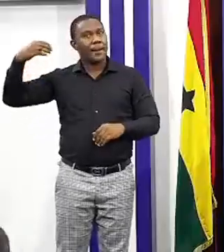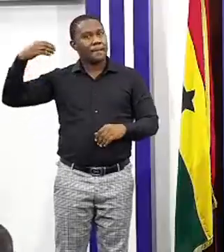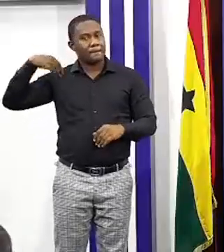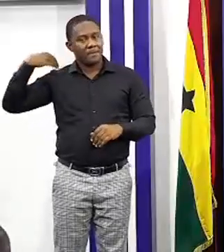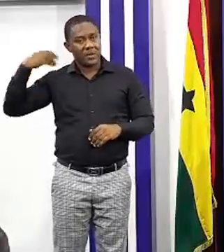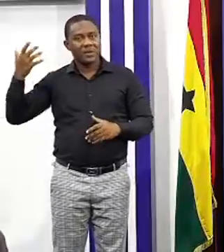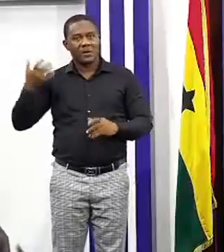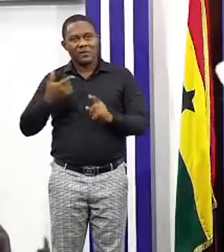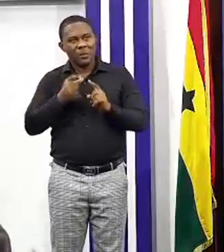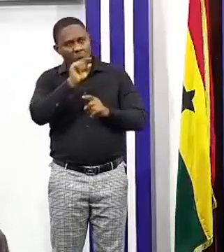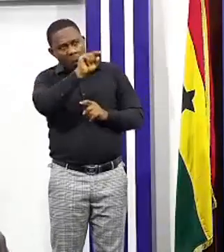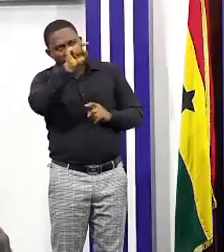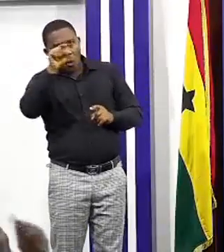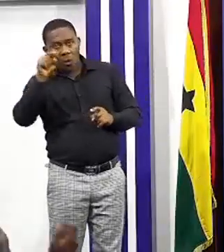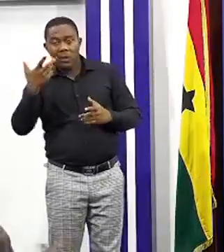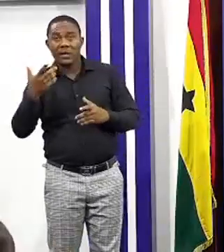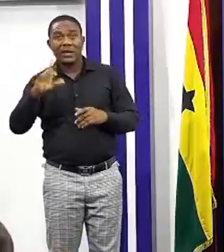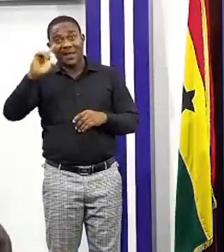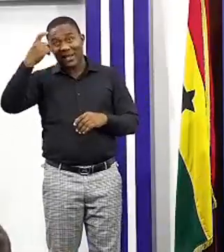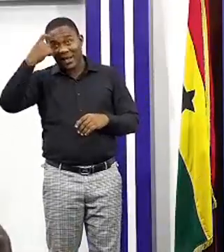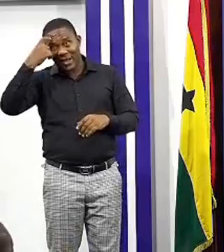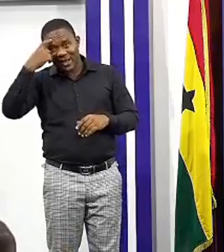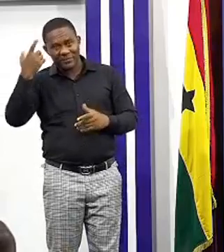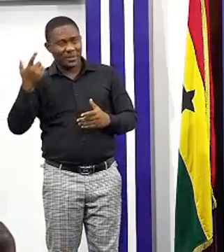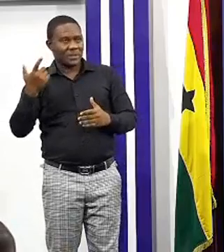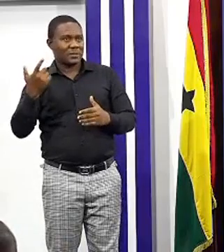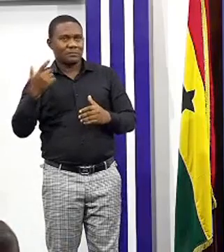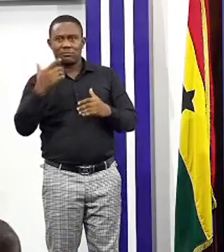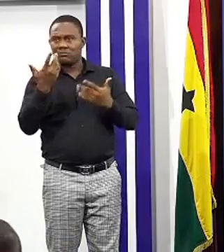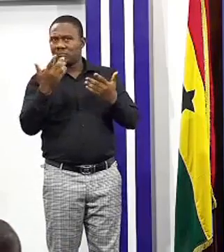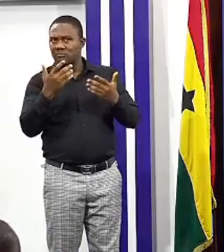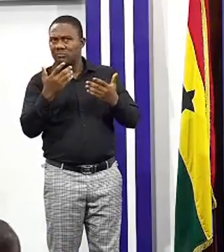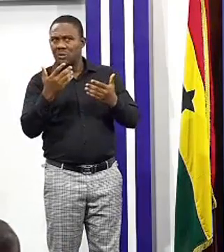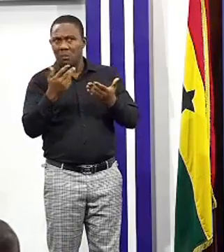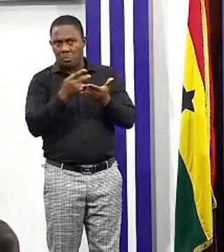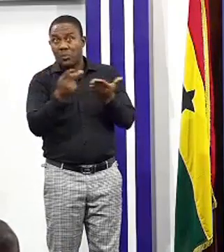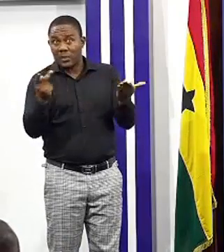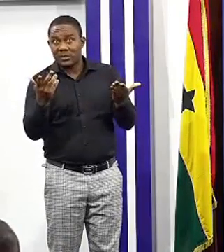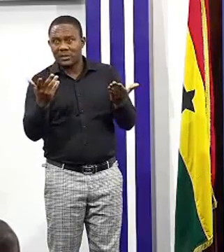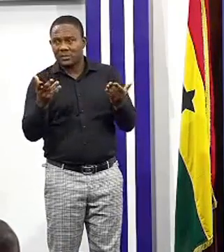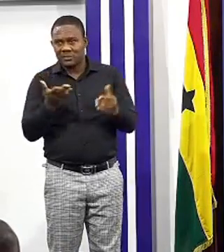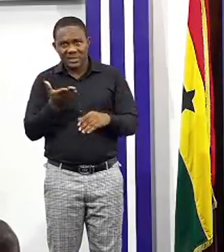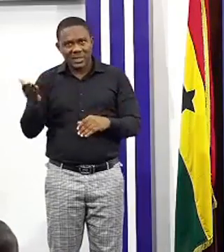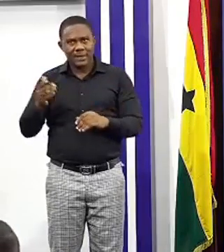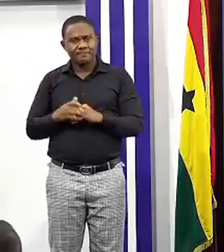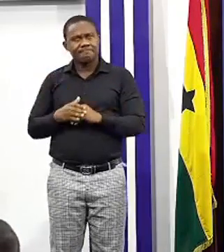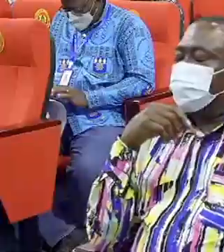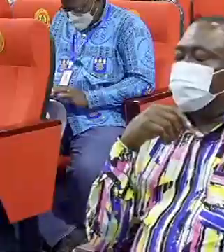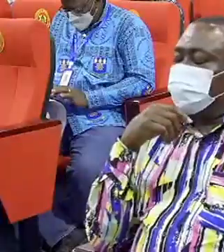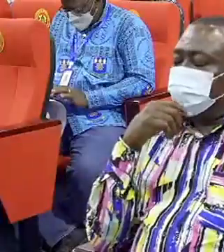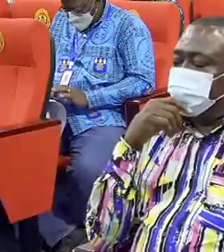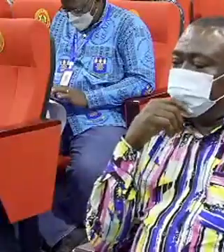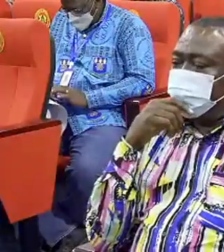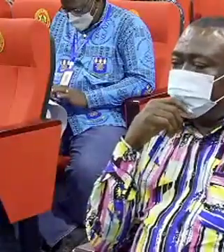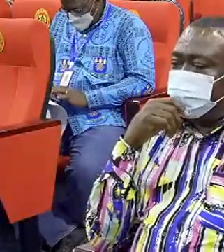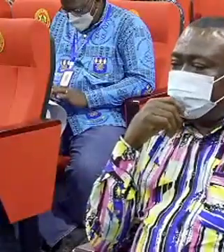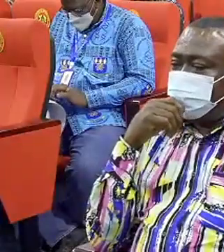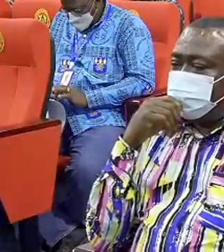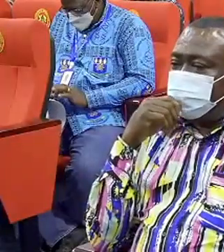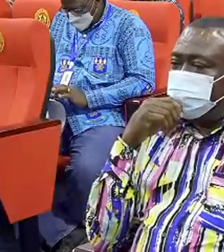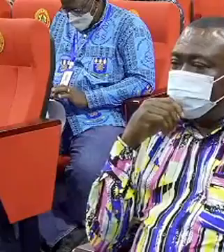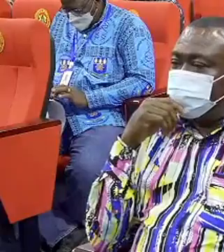the state-owned entities, those that come under SIGA, have also come together with a contribution which they want